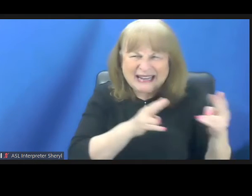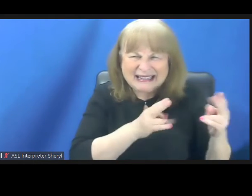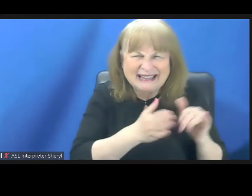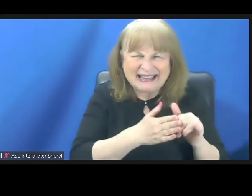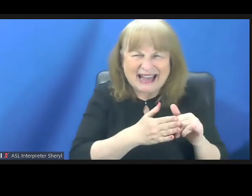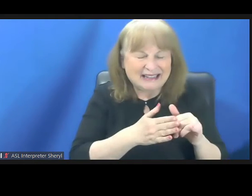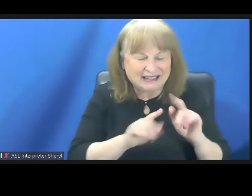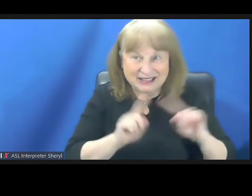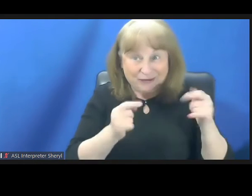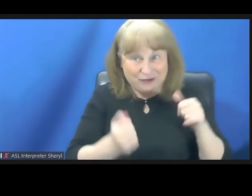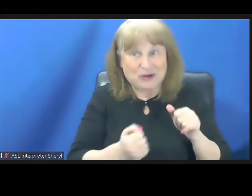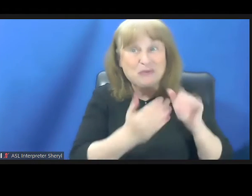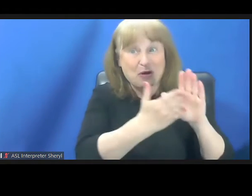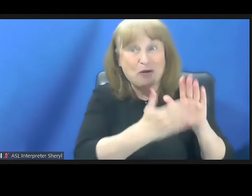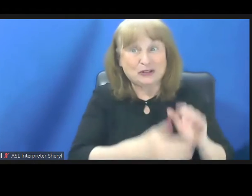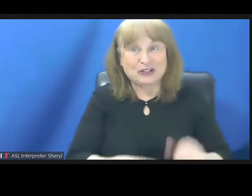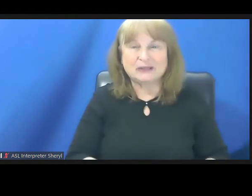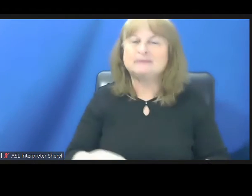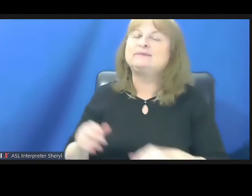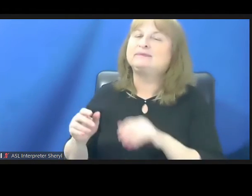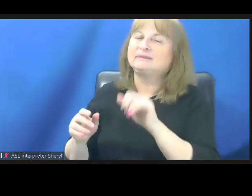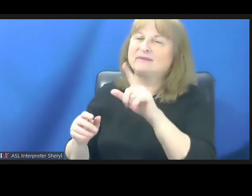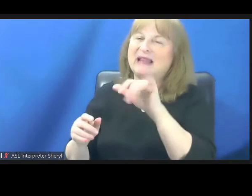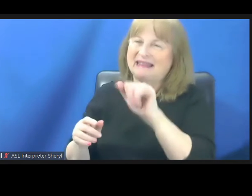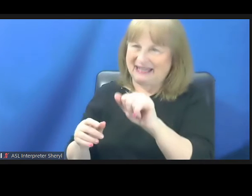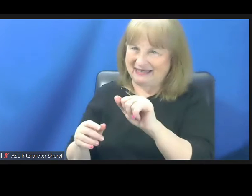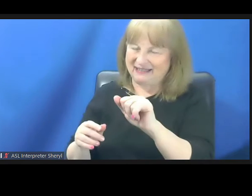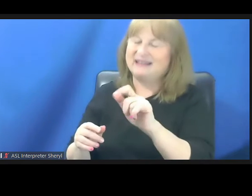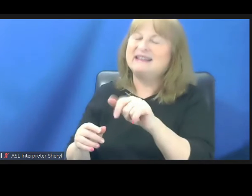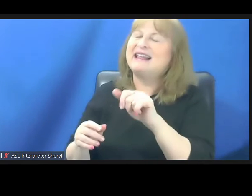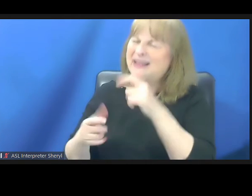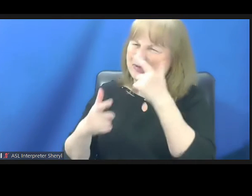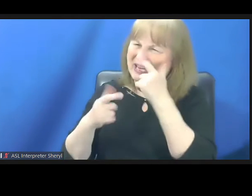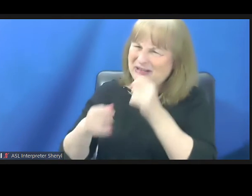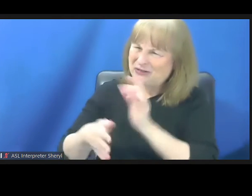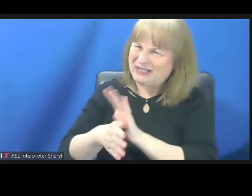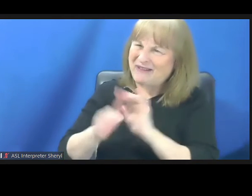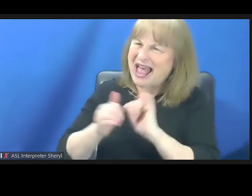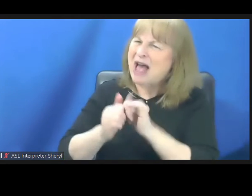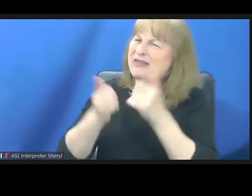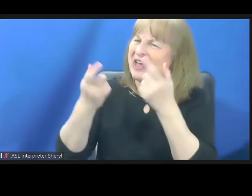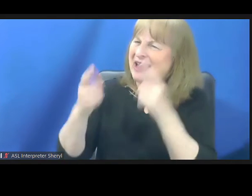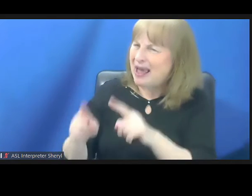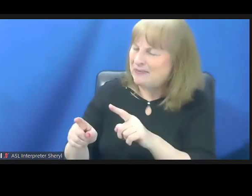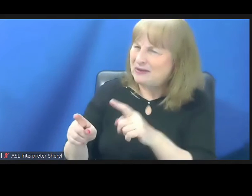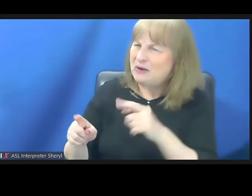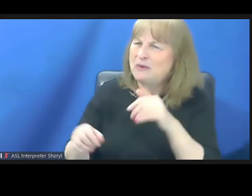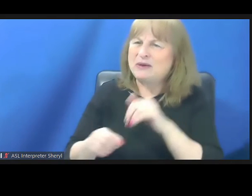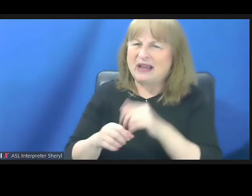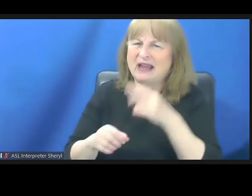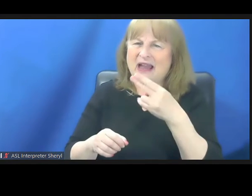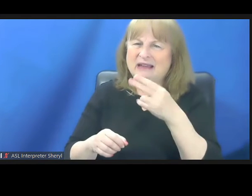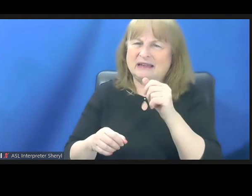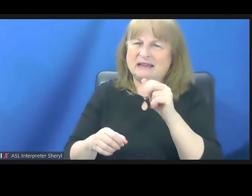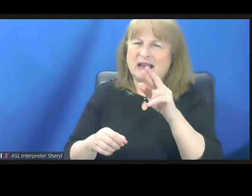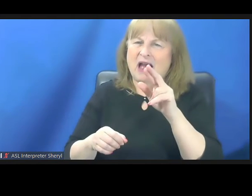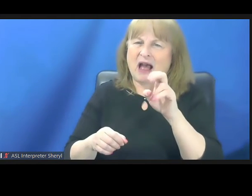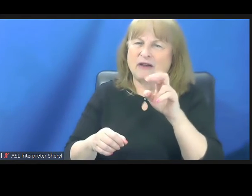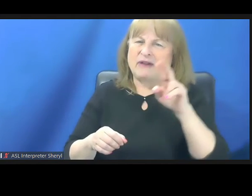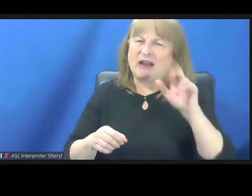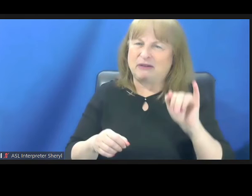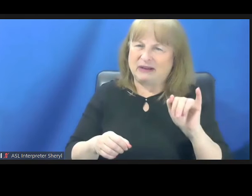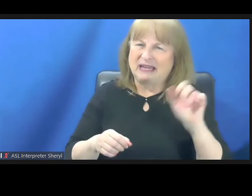different approach. So that was a very interesting film, how it happened. We were in Harare, Zimbabwe, for